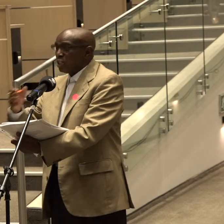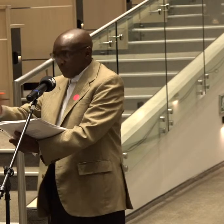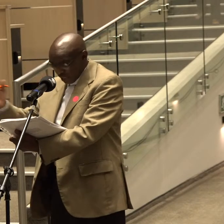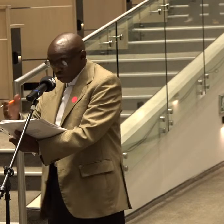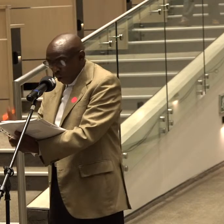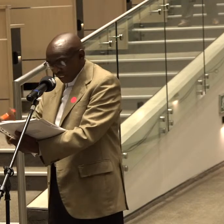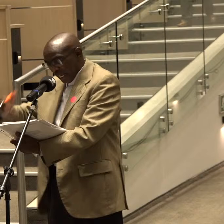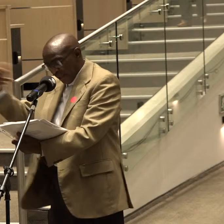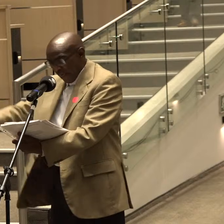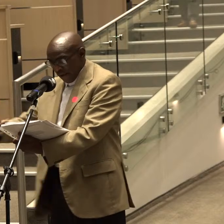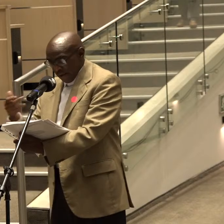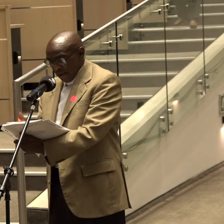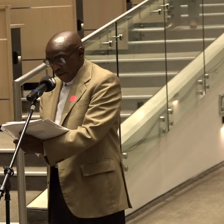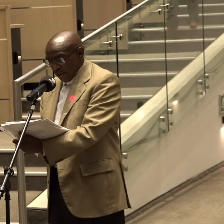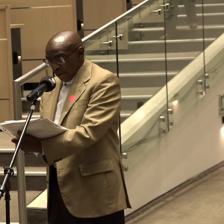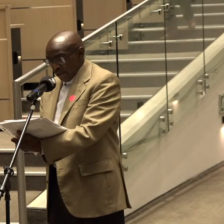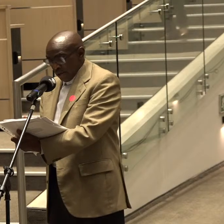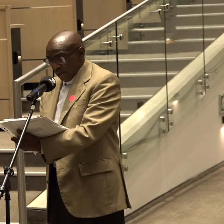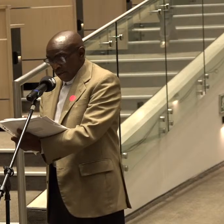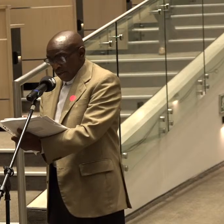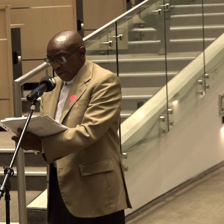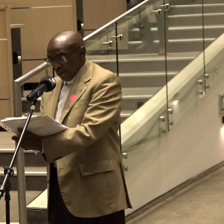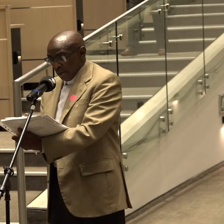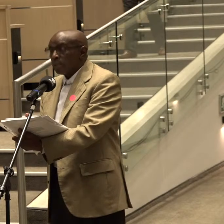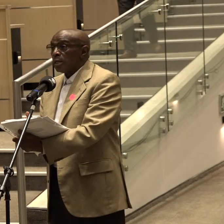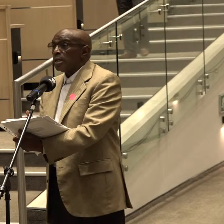inspection or the